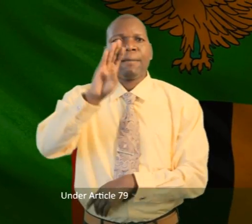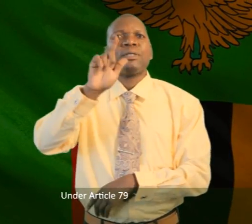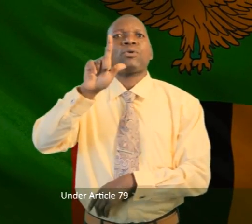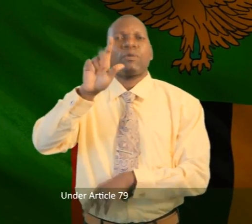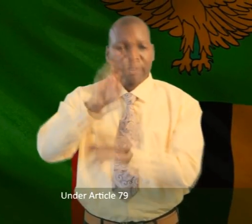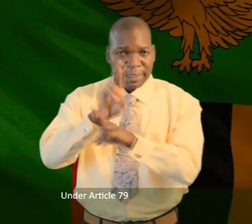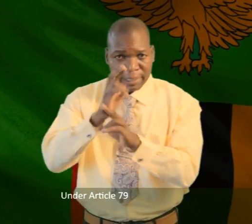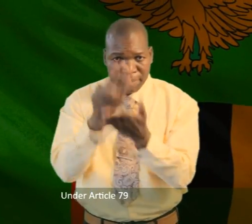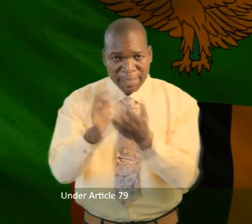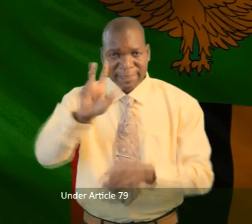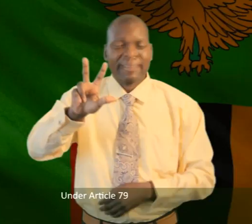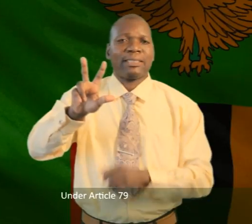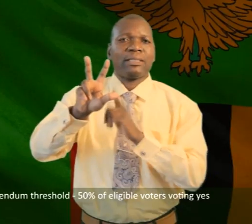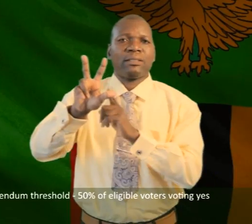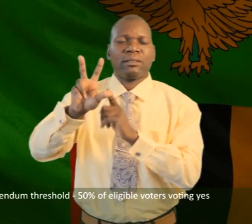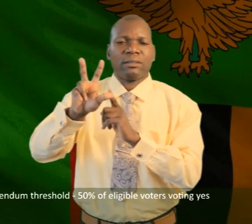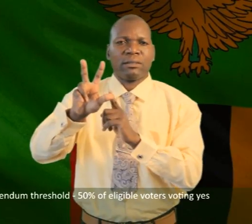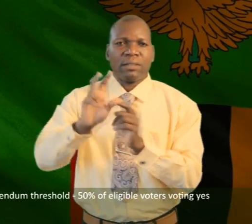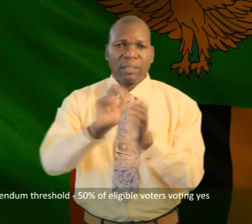Article 79, referendum threshold.